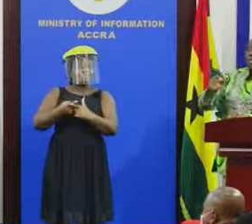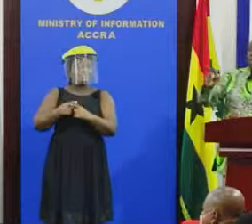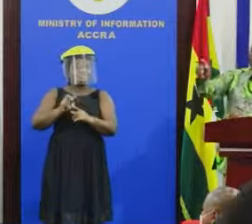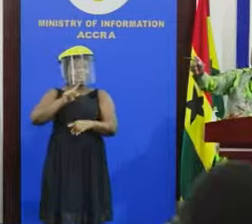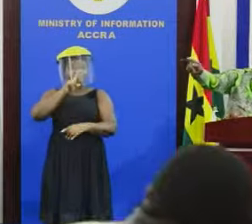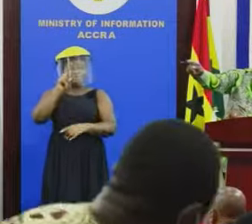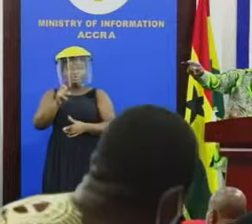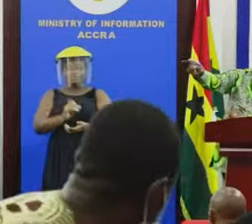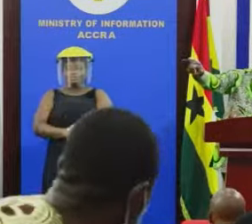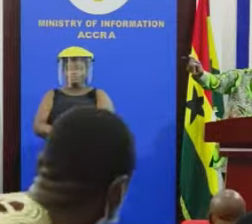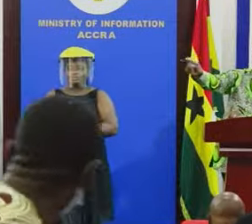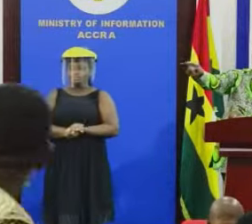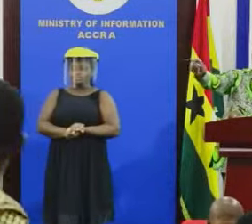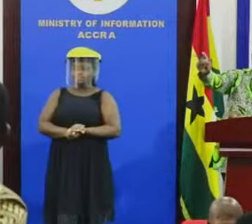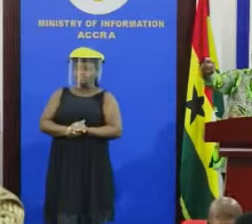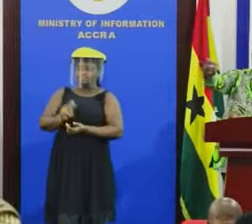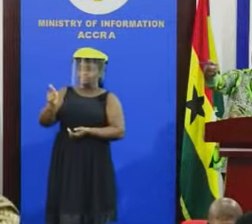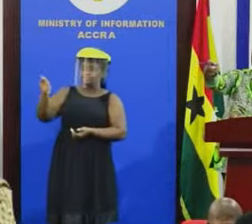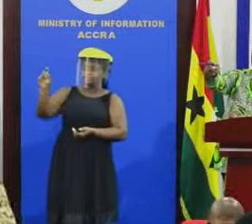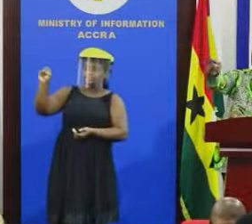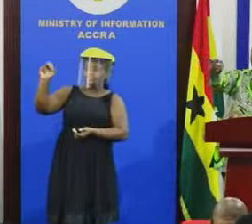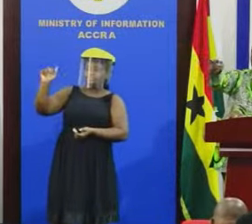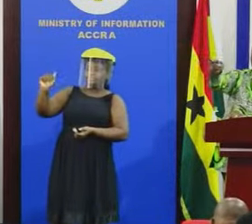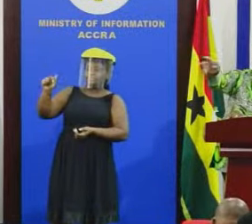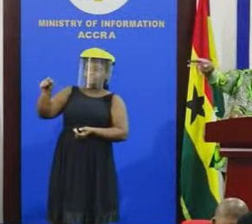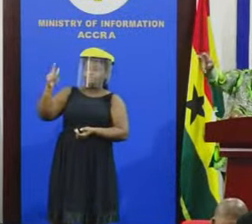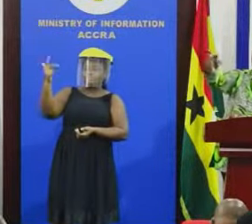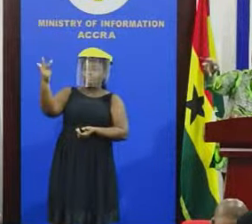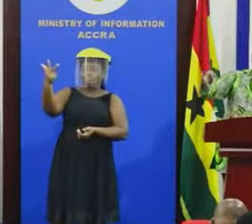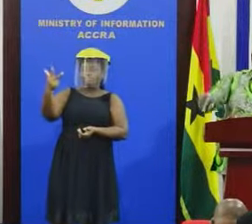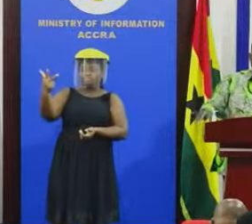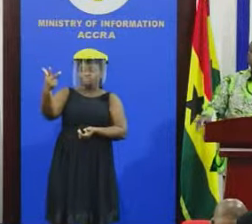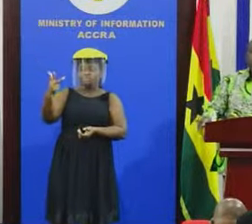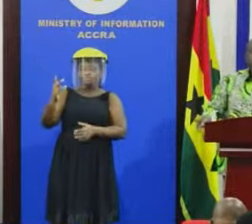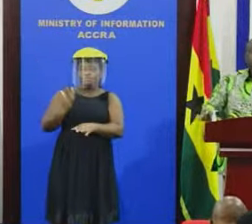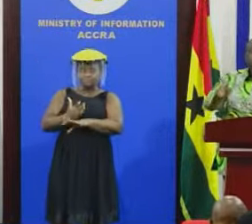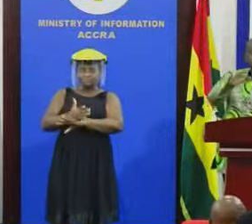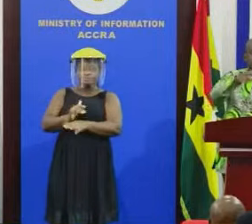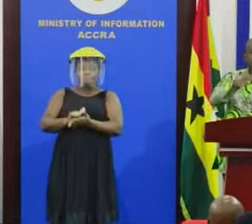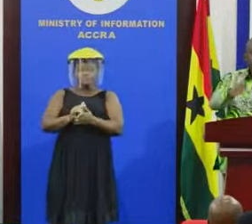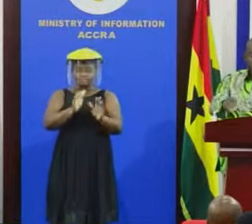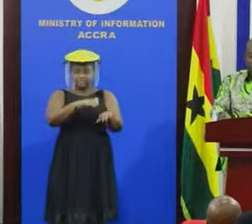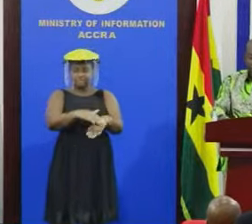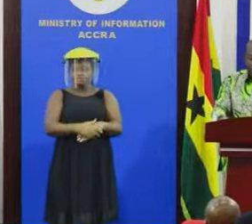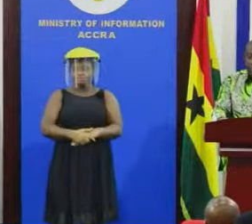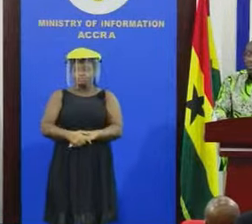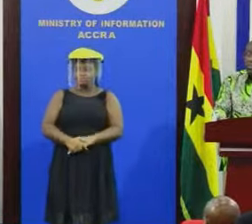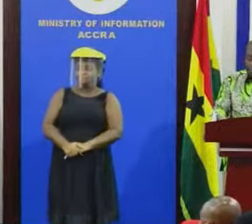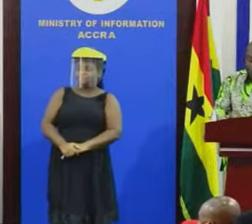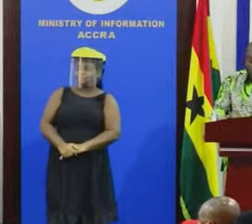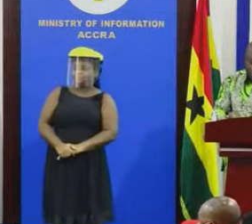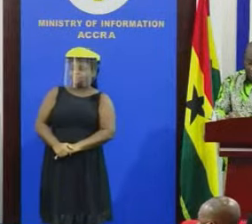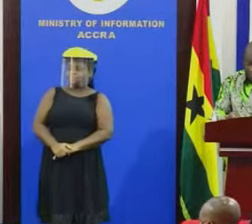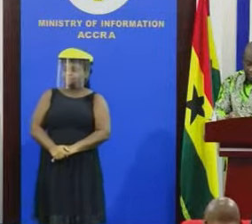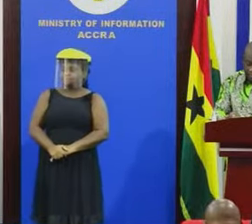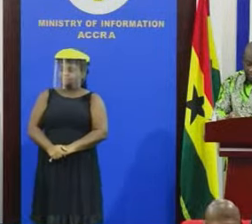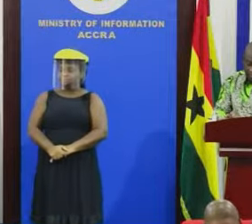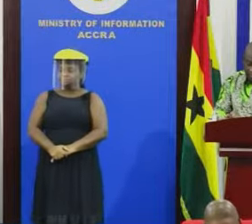questions. I'll start from GNA, so 1, 2, 3. So let me take these 3 and then I'll get responses, then I'll come this way.